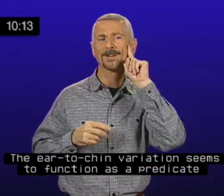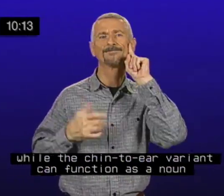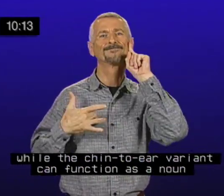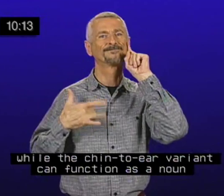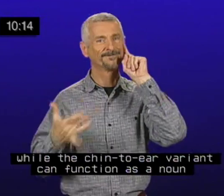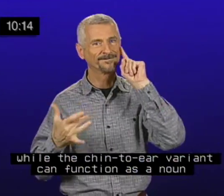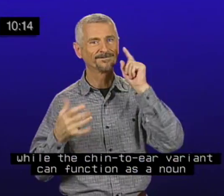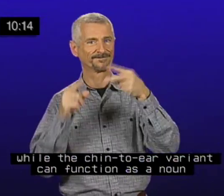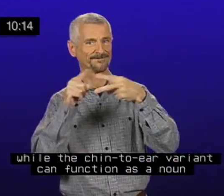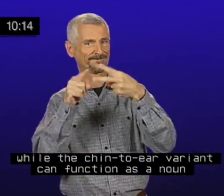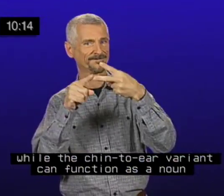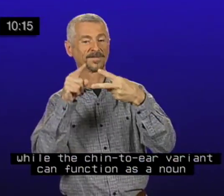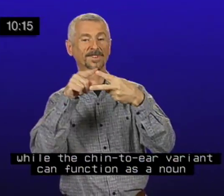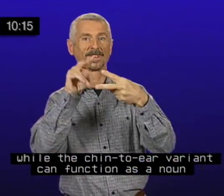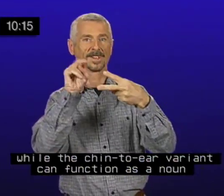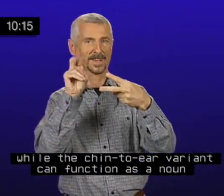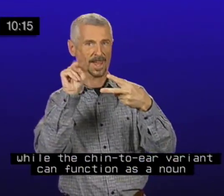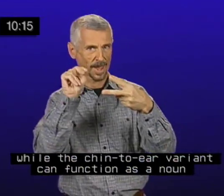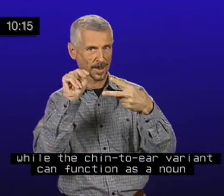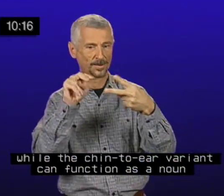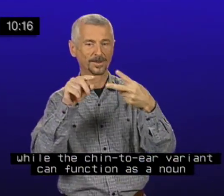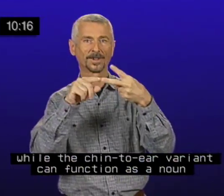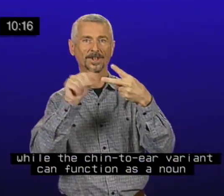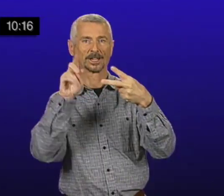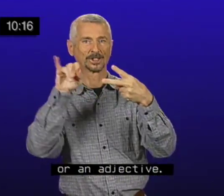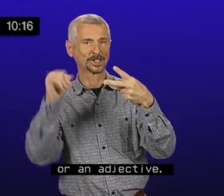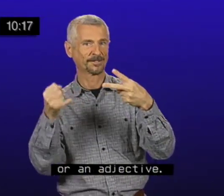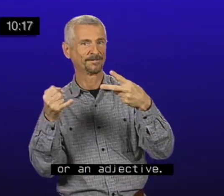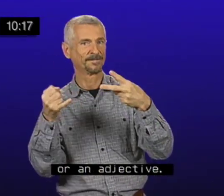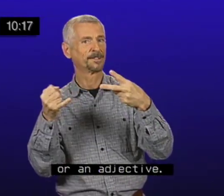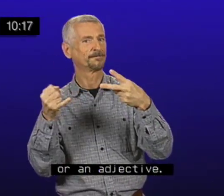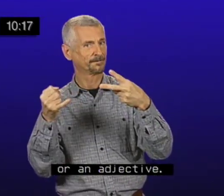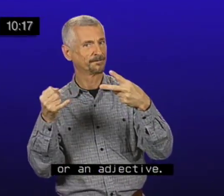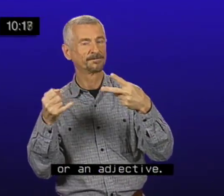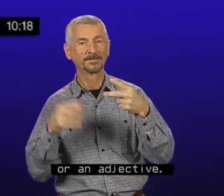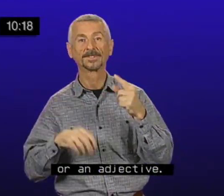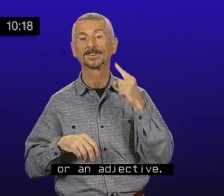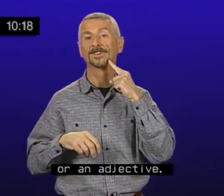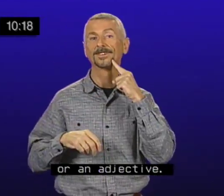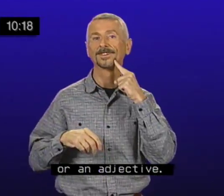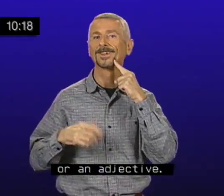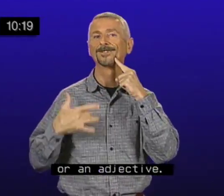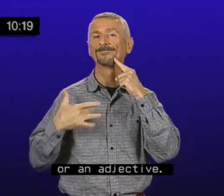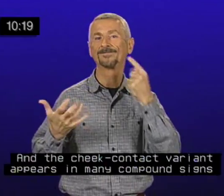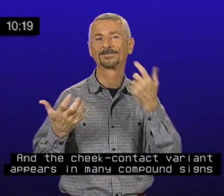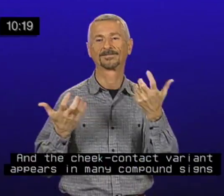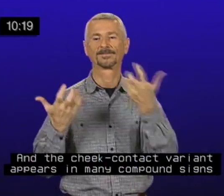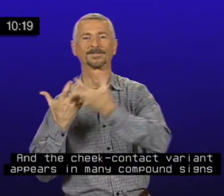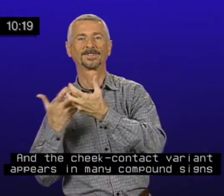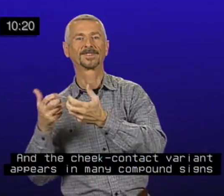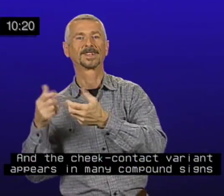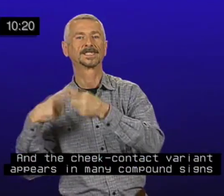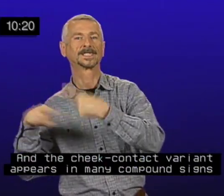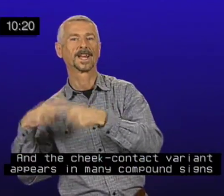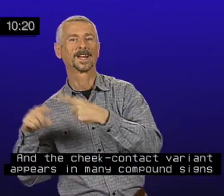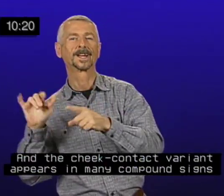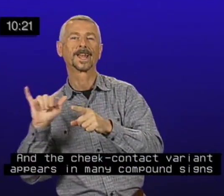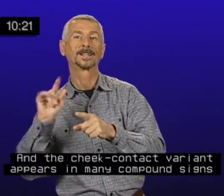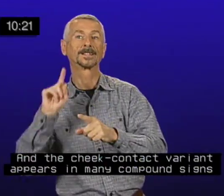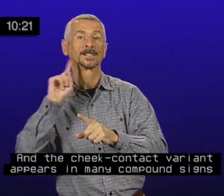the chin to ear variant can function as a noun or an adjective. And the cheek contact variant appears in many compound signs